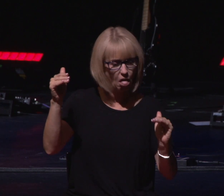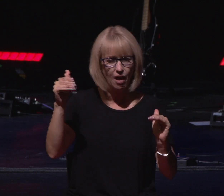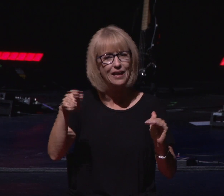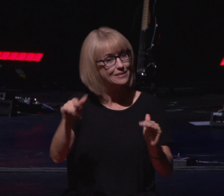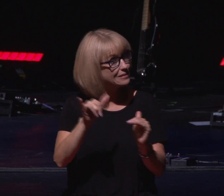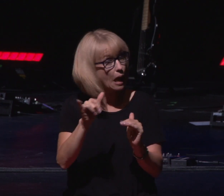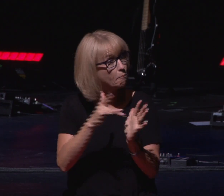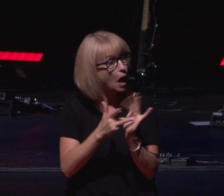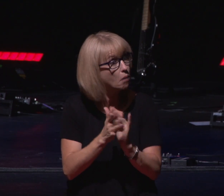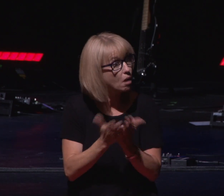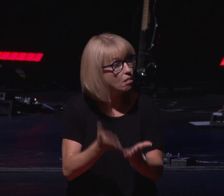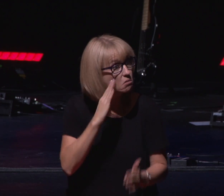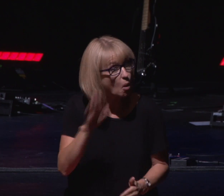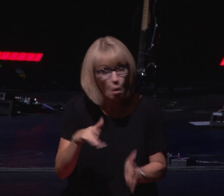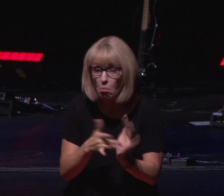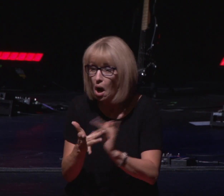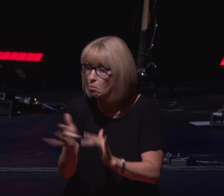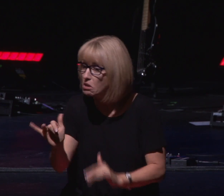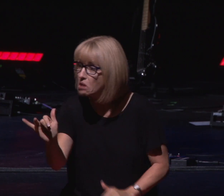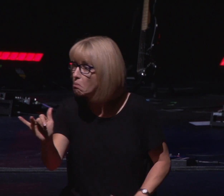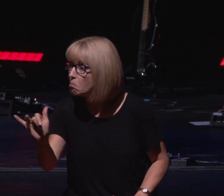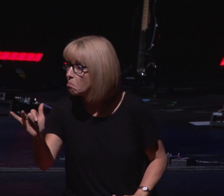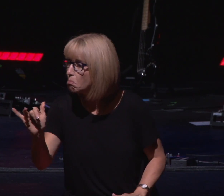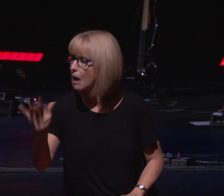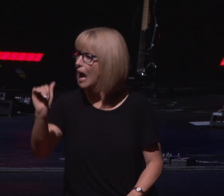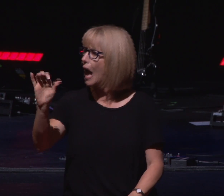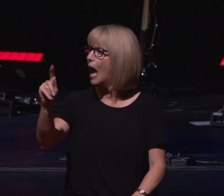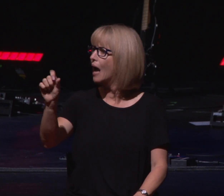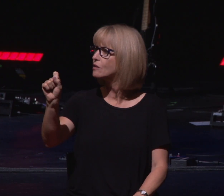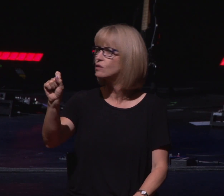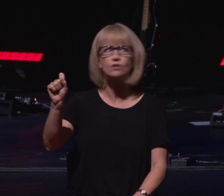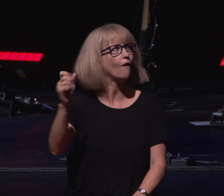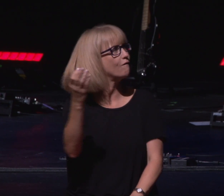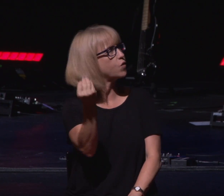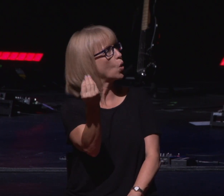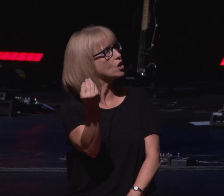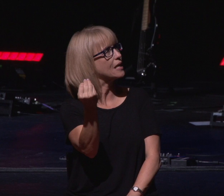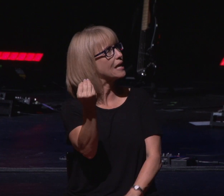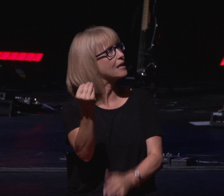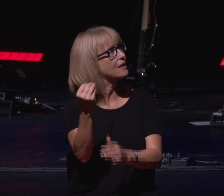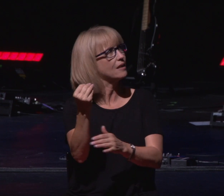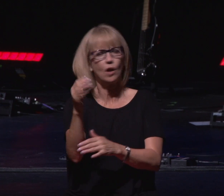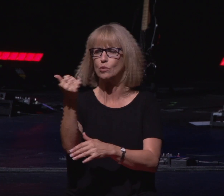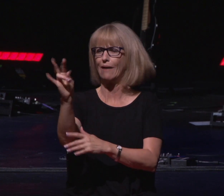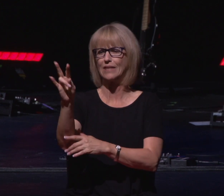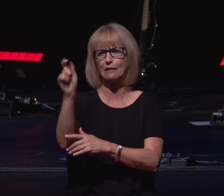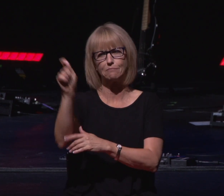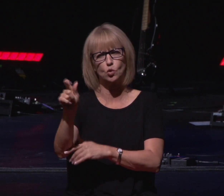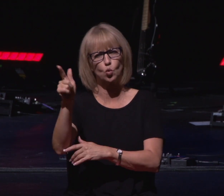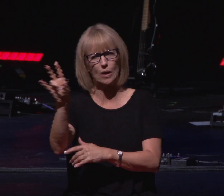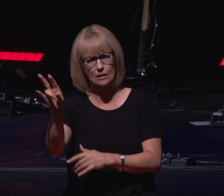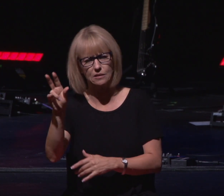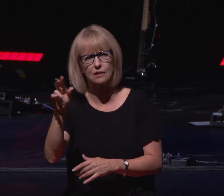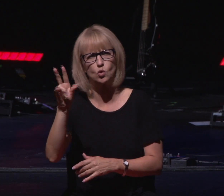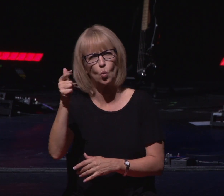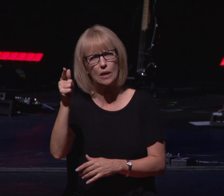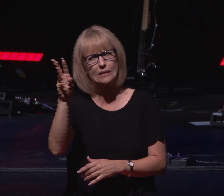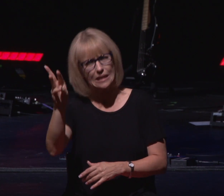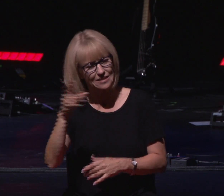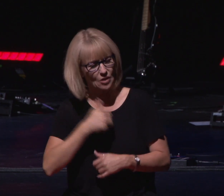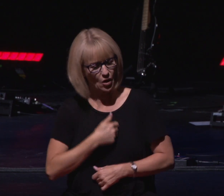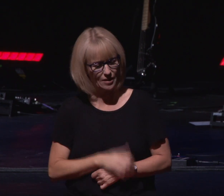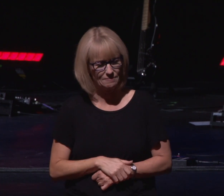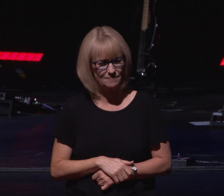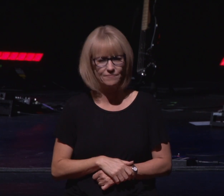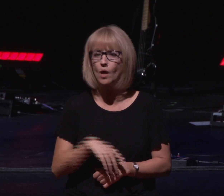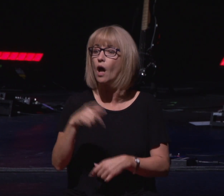verses. Acts chapter 17, verse 26. Paul is speaking, he says, from one man, or he writes here, Luke